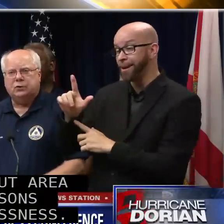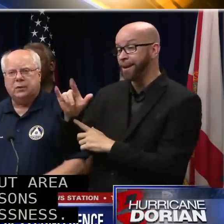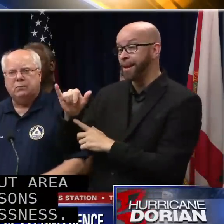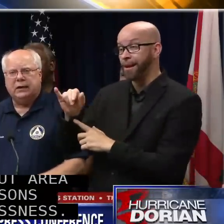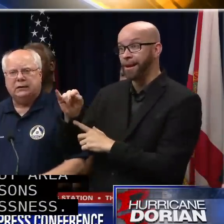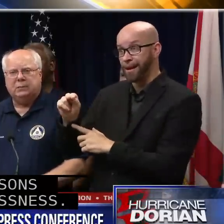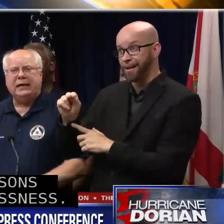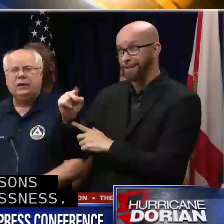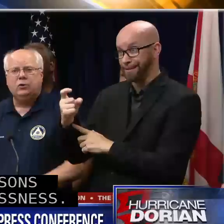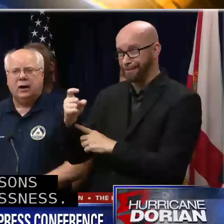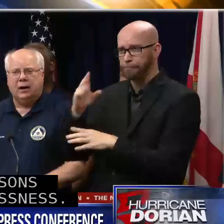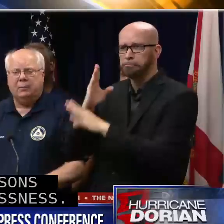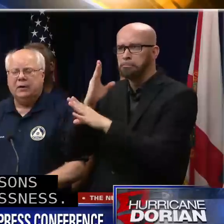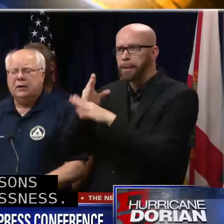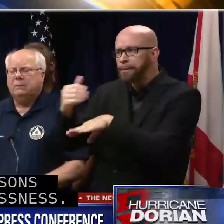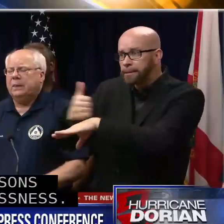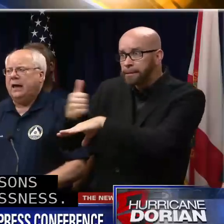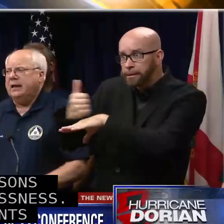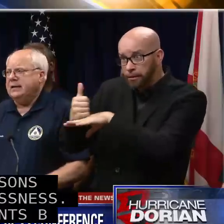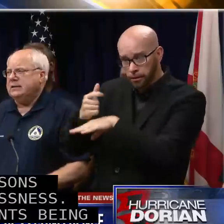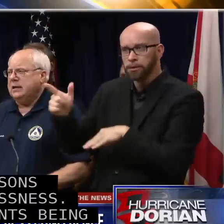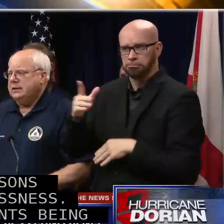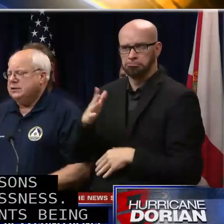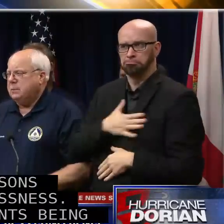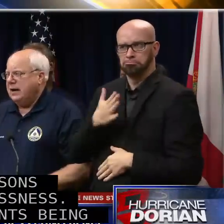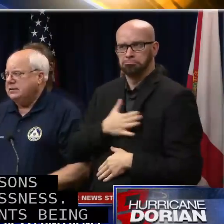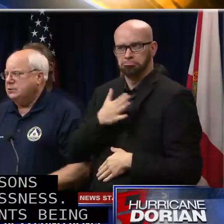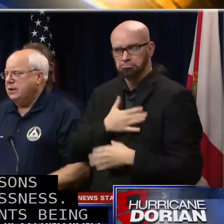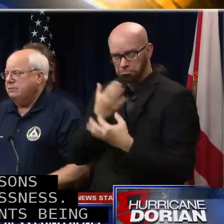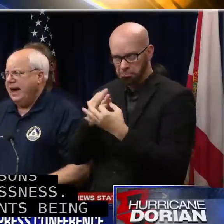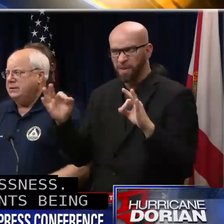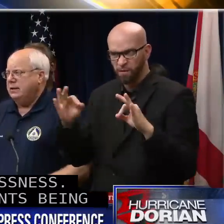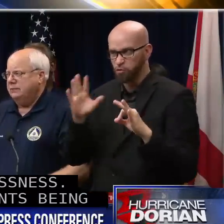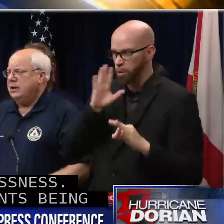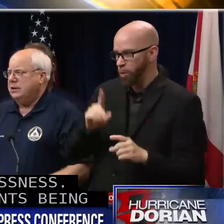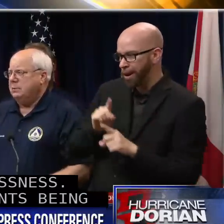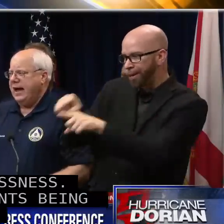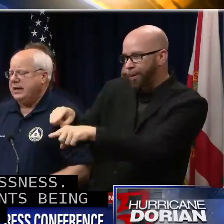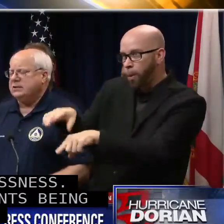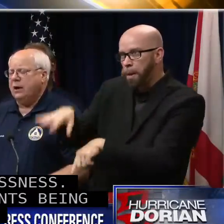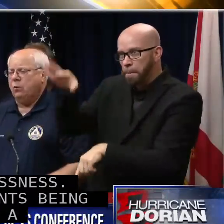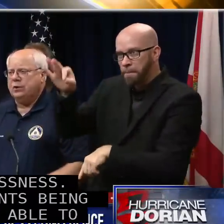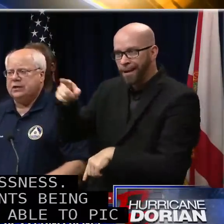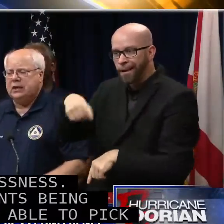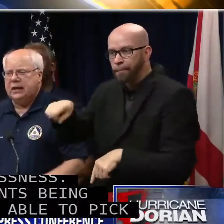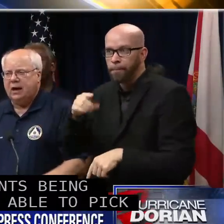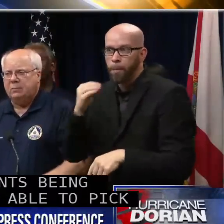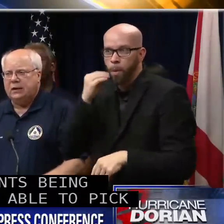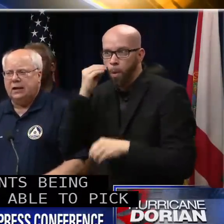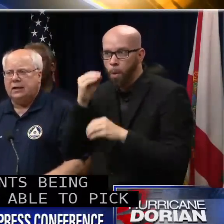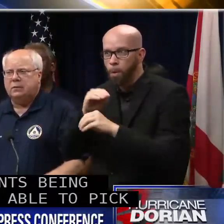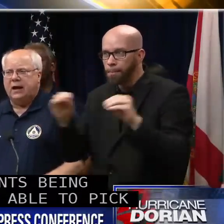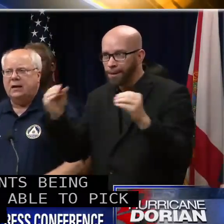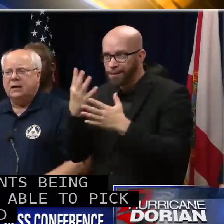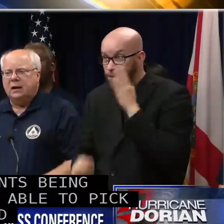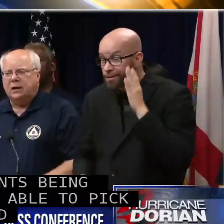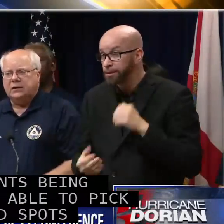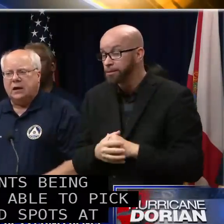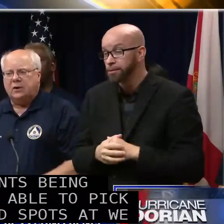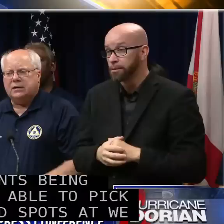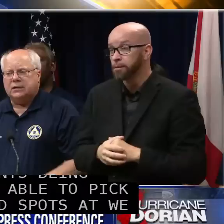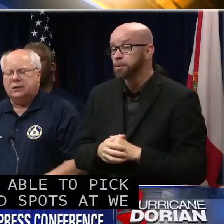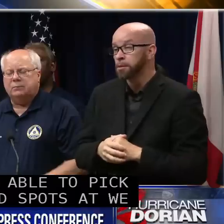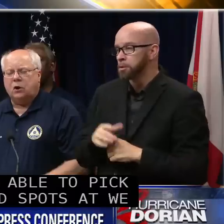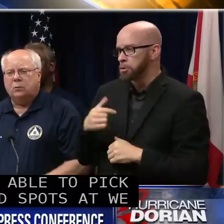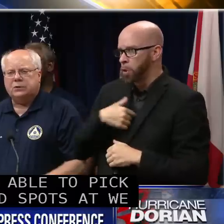be able to be picking you up at designated spots, as we have done in the past. That word is getting out, being led by